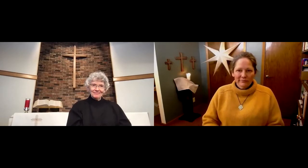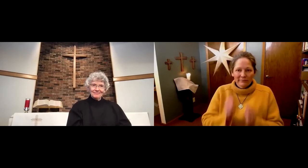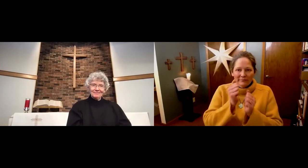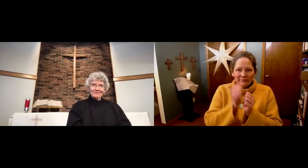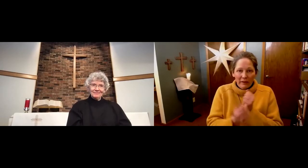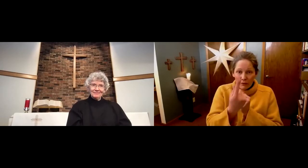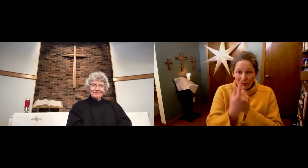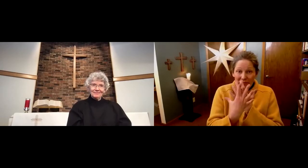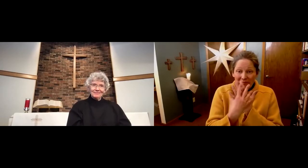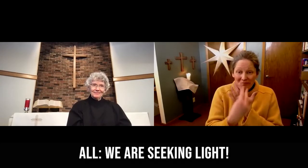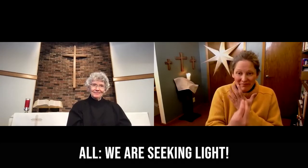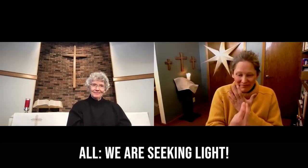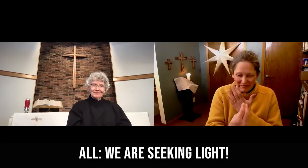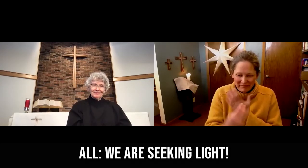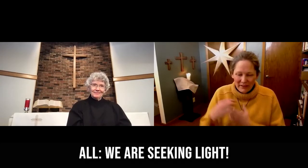world,